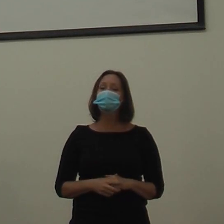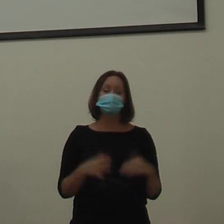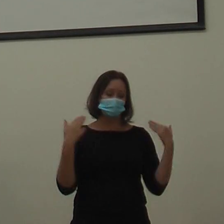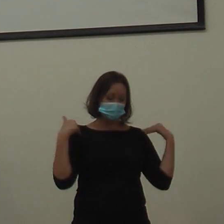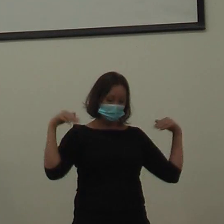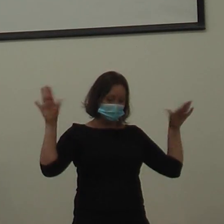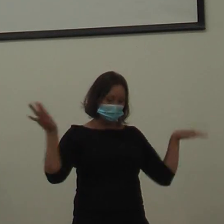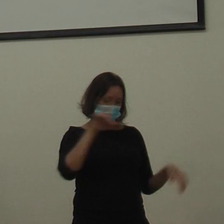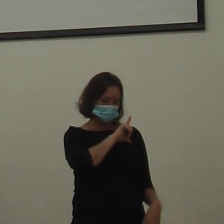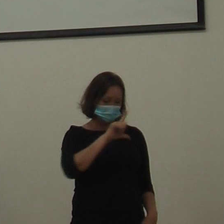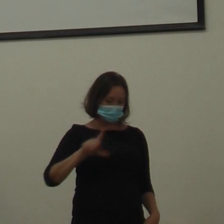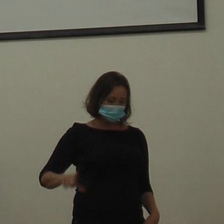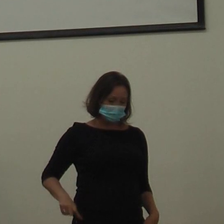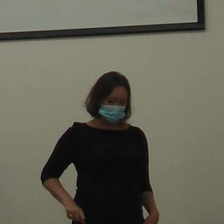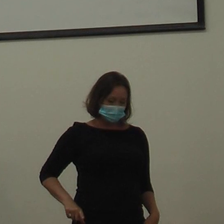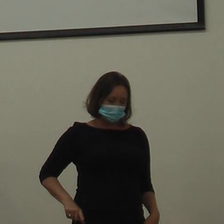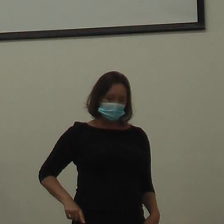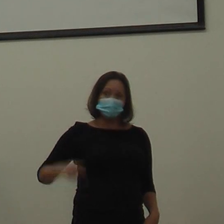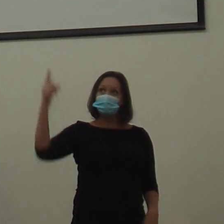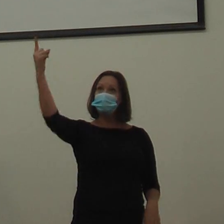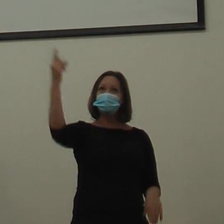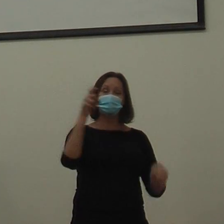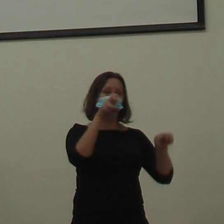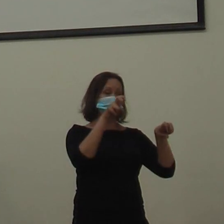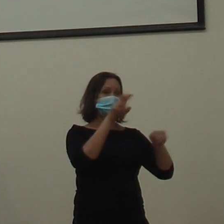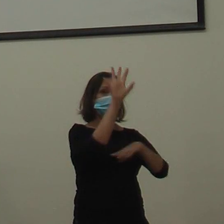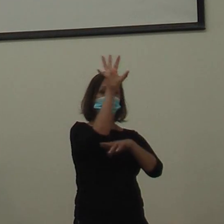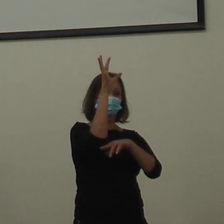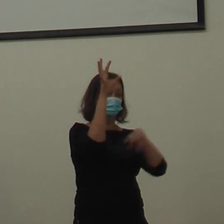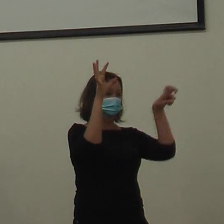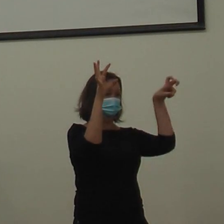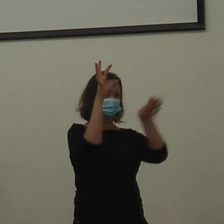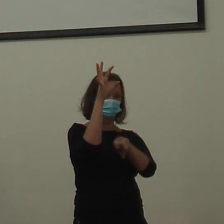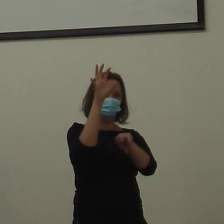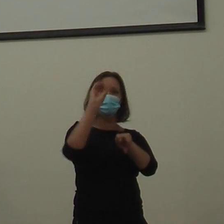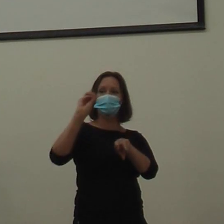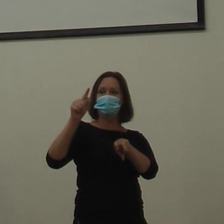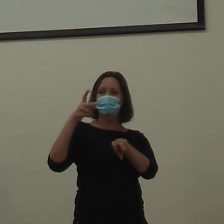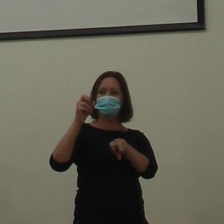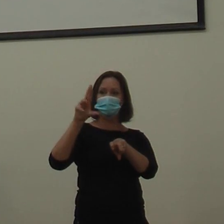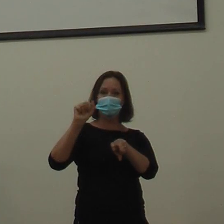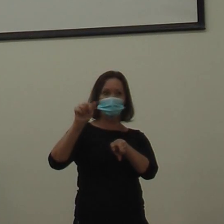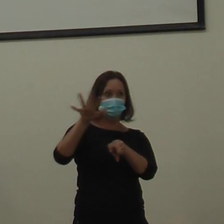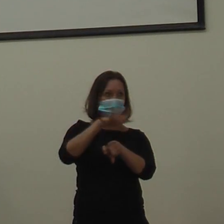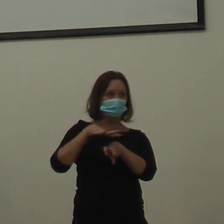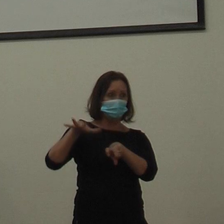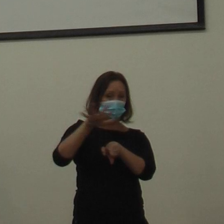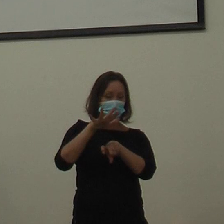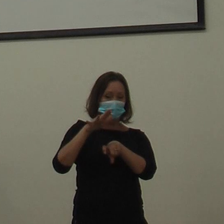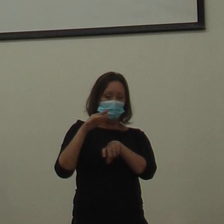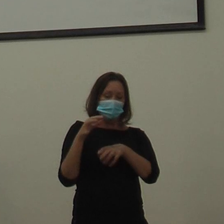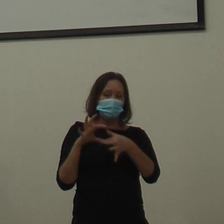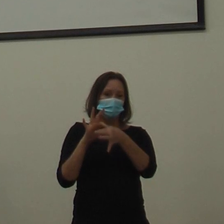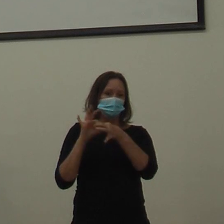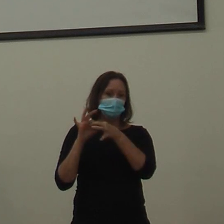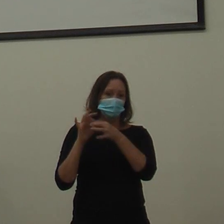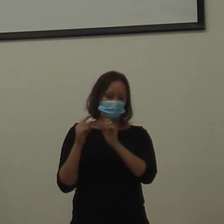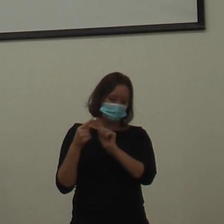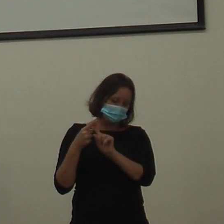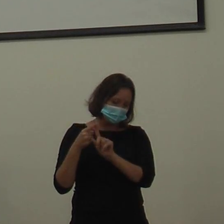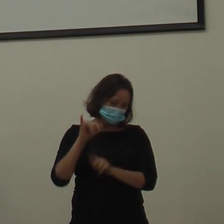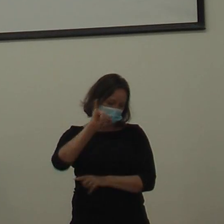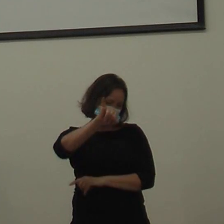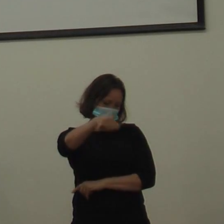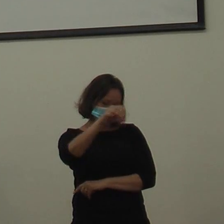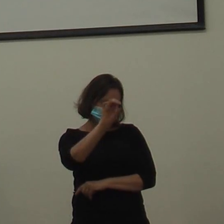The angel of the Lord came and sat down under the oak in Ophrah that belonged to Joash, the Abiezrite,